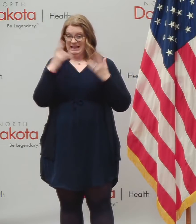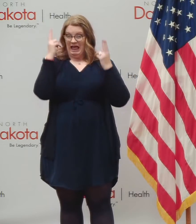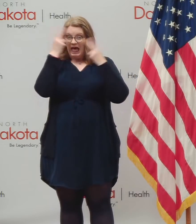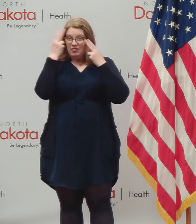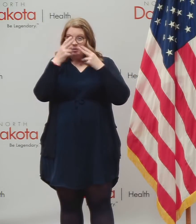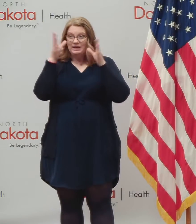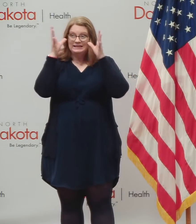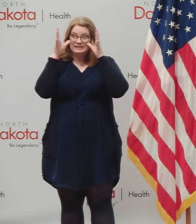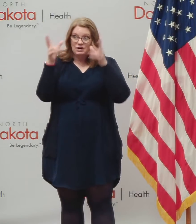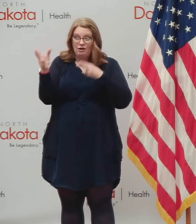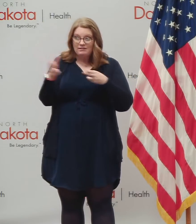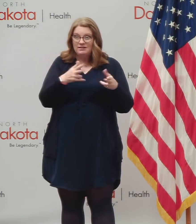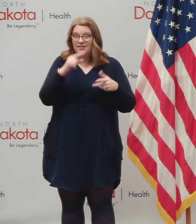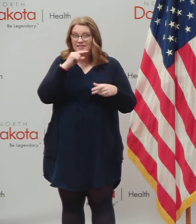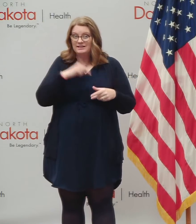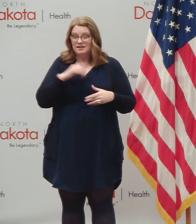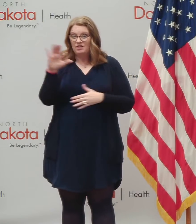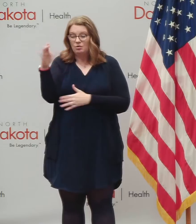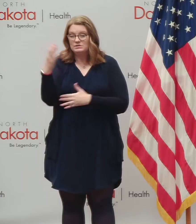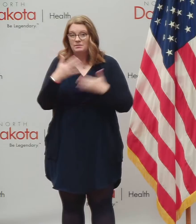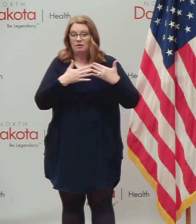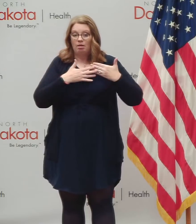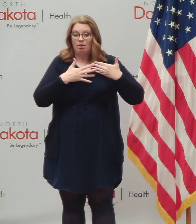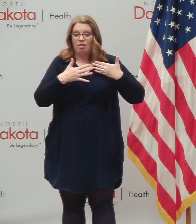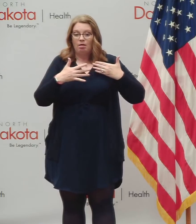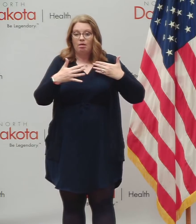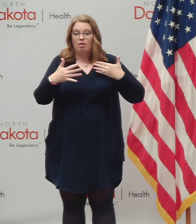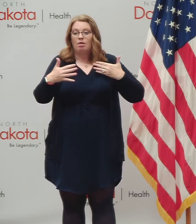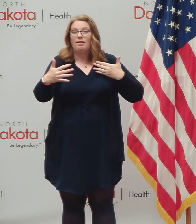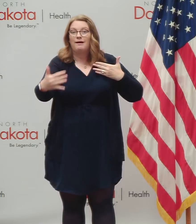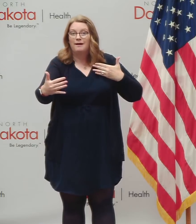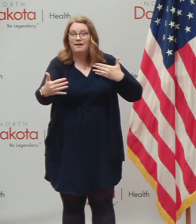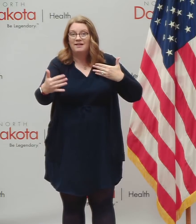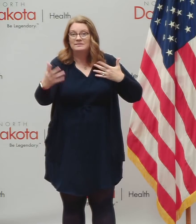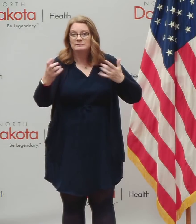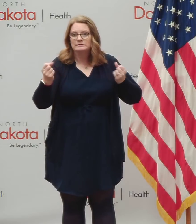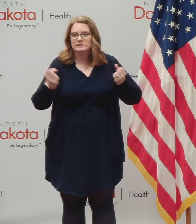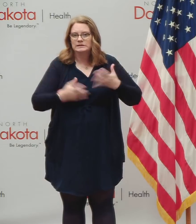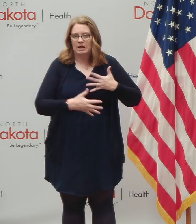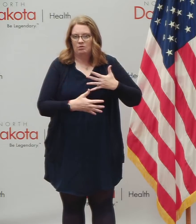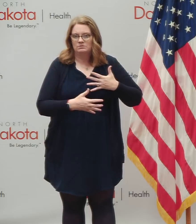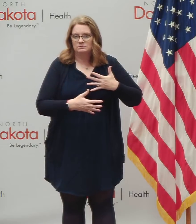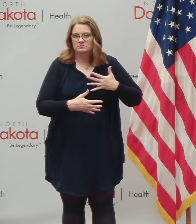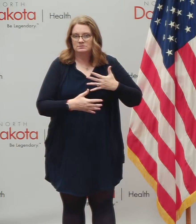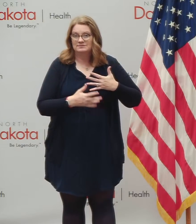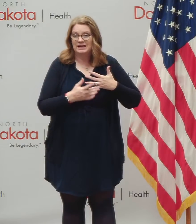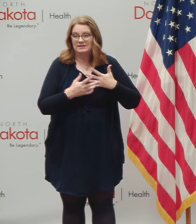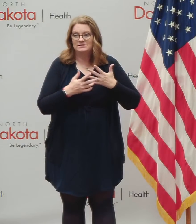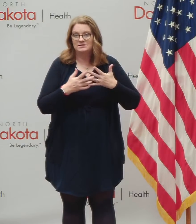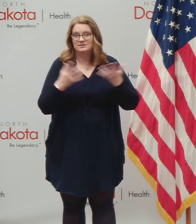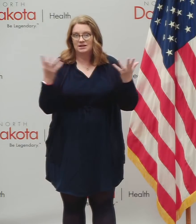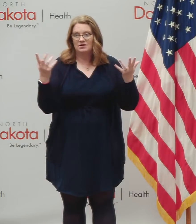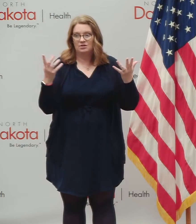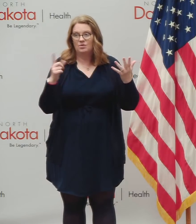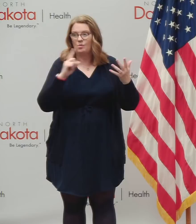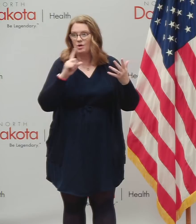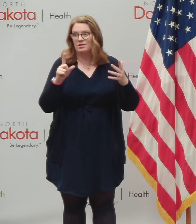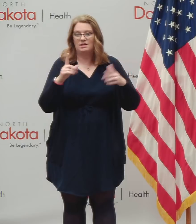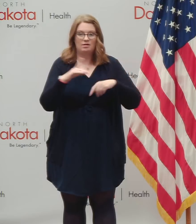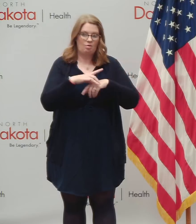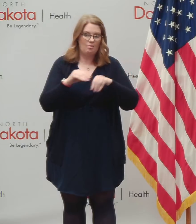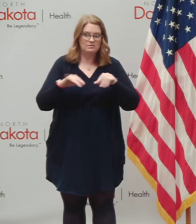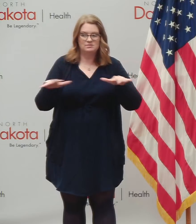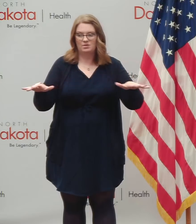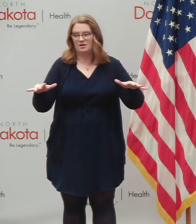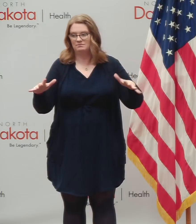plus deer hunting plus Thanksgiving plus Christmas plus cold weather plus indoors plus low humidity plus regional storm plus global spread